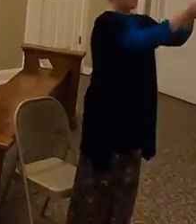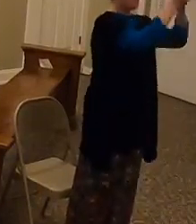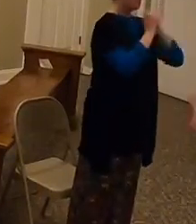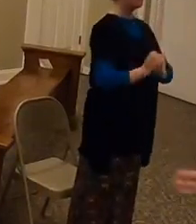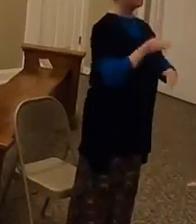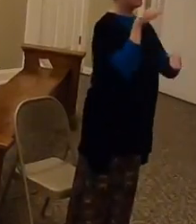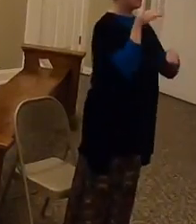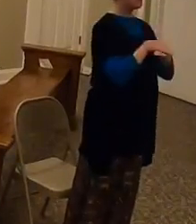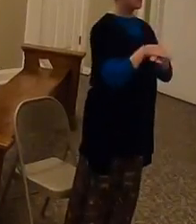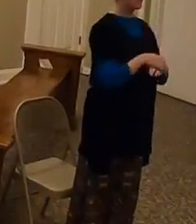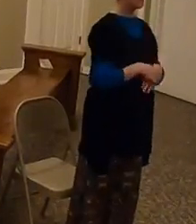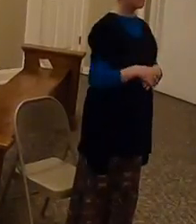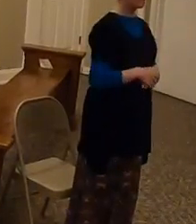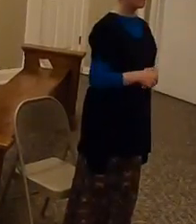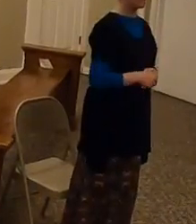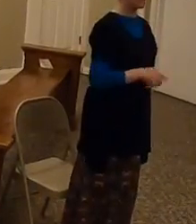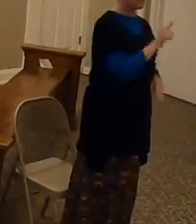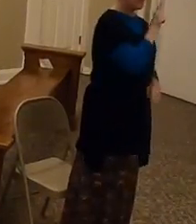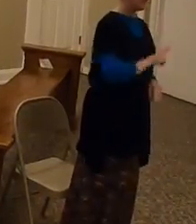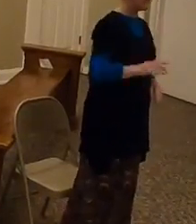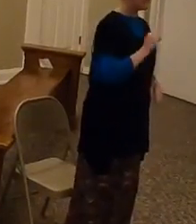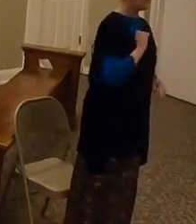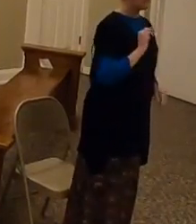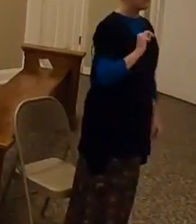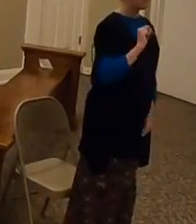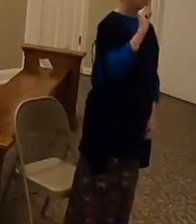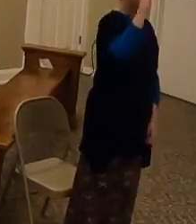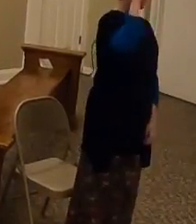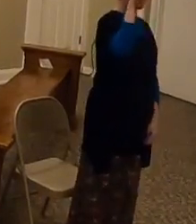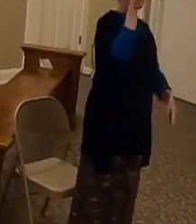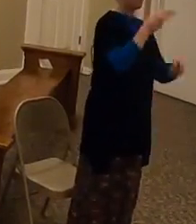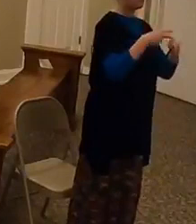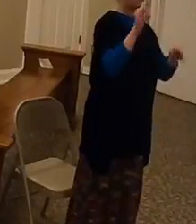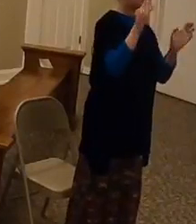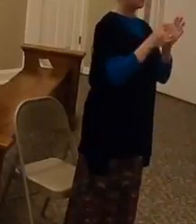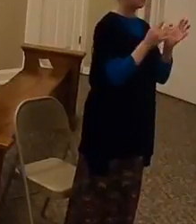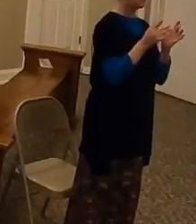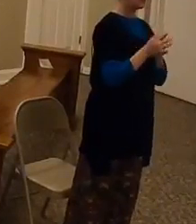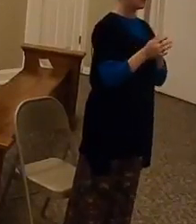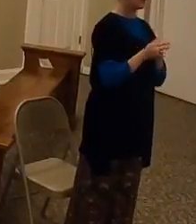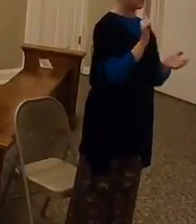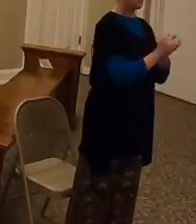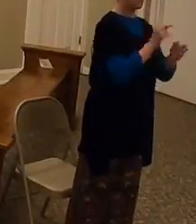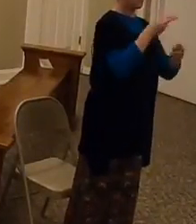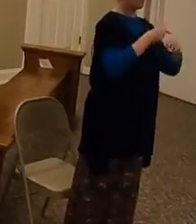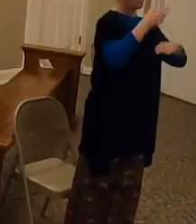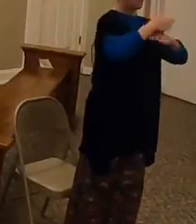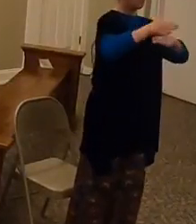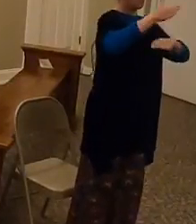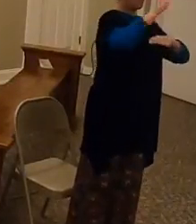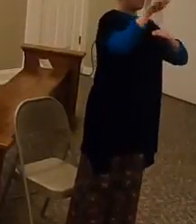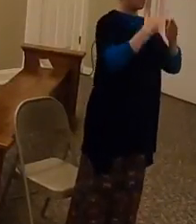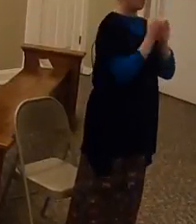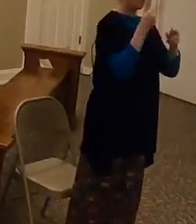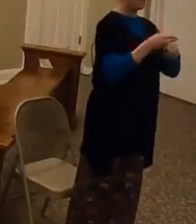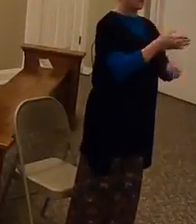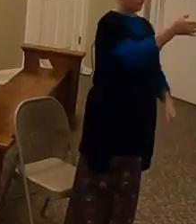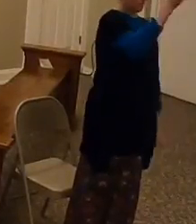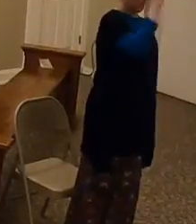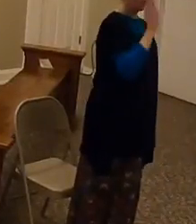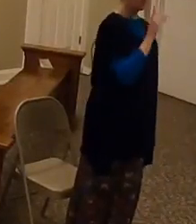you tonight, my God. Lord, I magnify the name of Jesus, that name above all names,